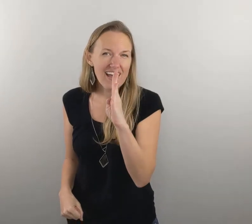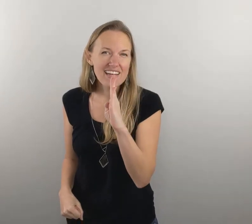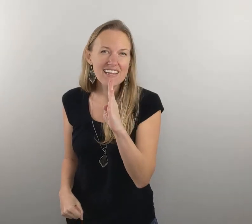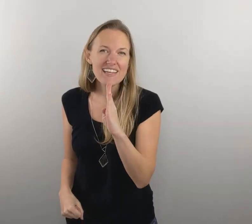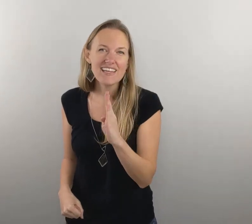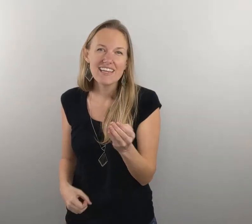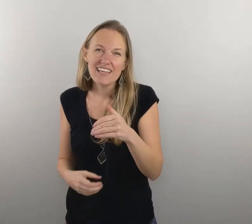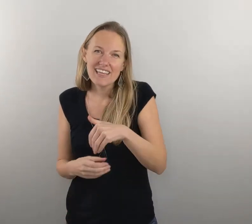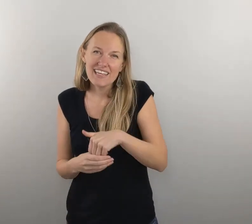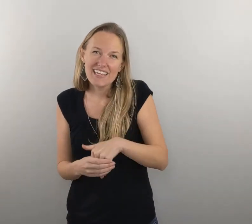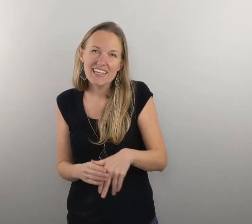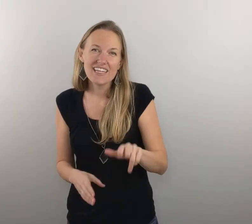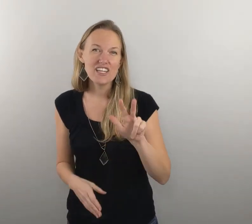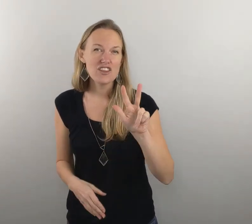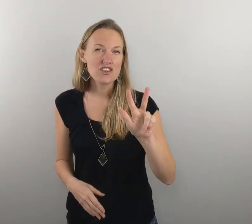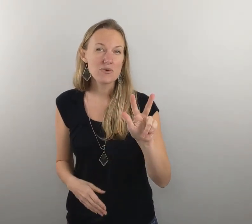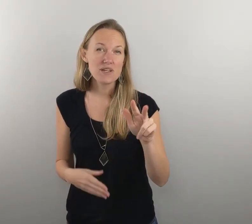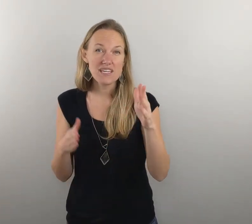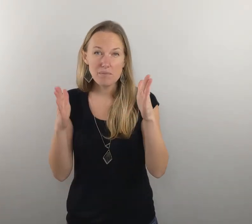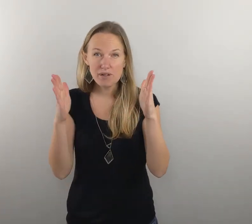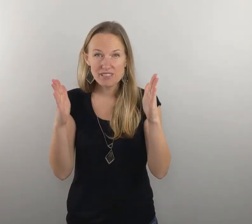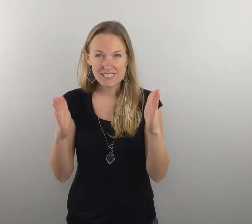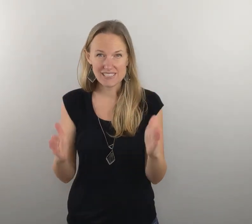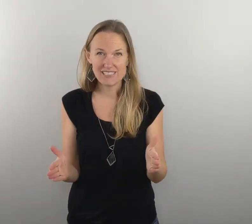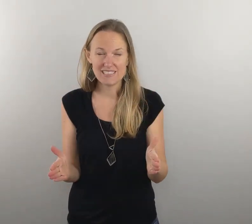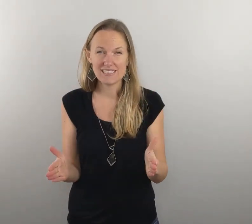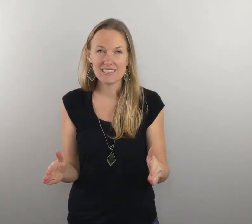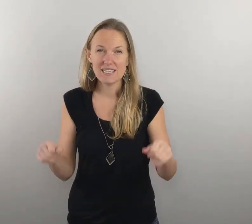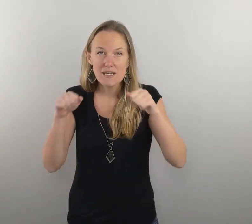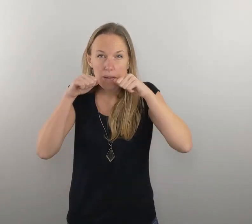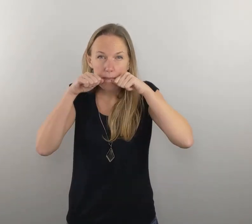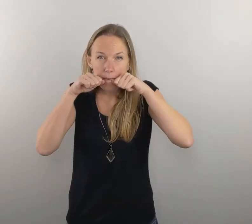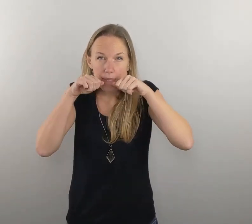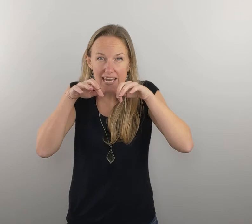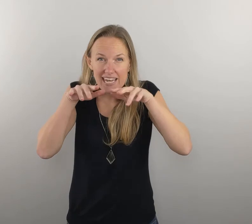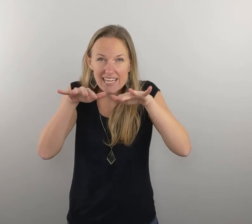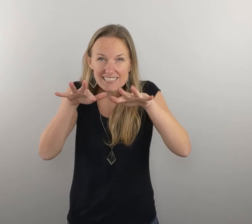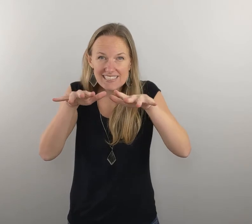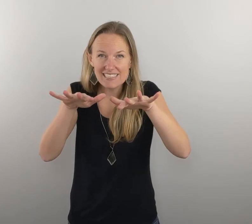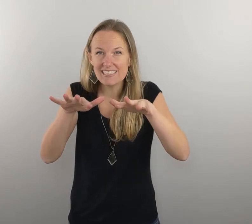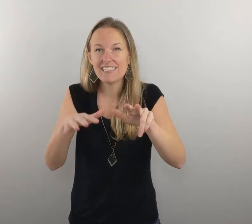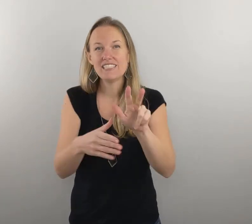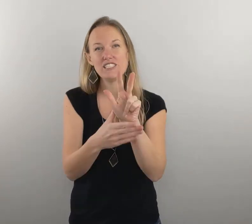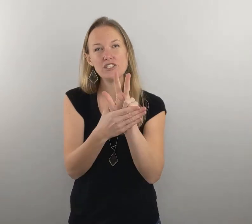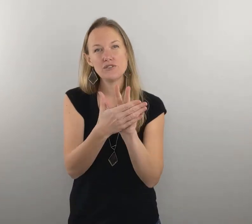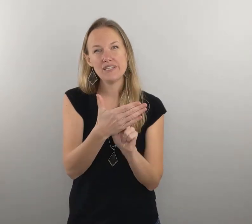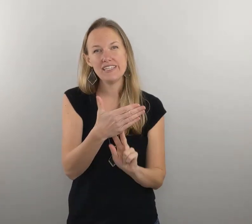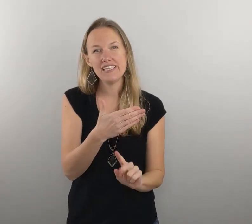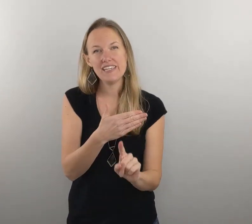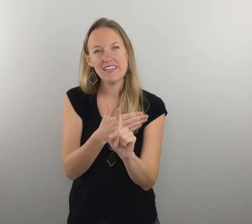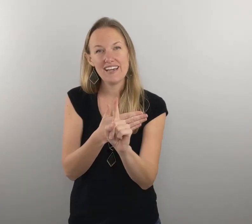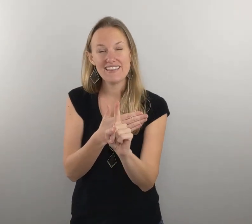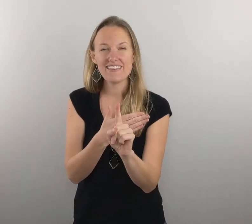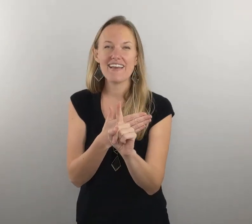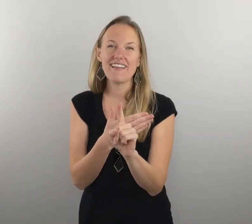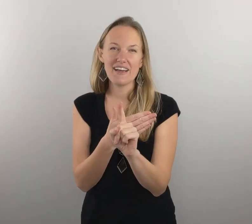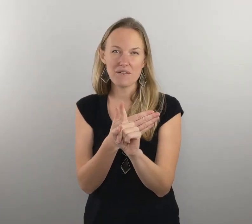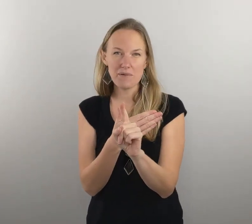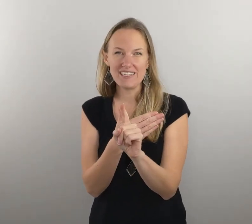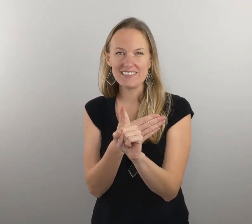God in three persons, blessed Trinity, and then that line repeats at the